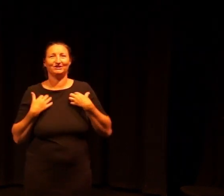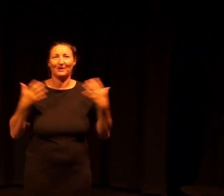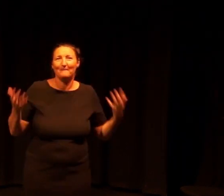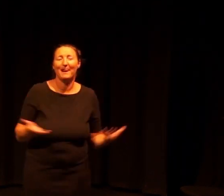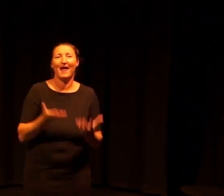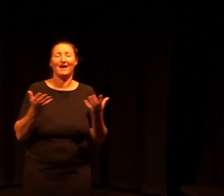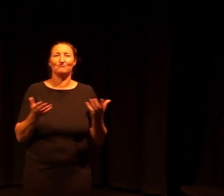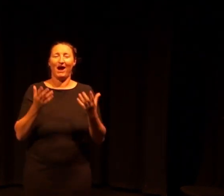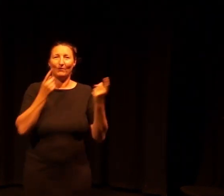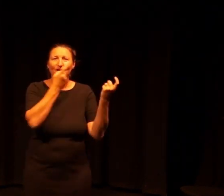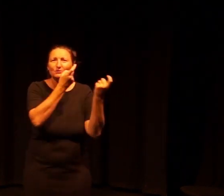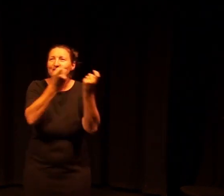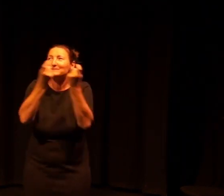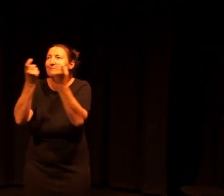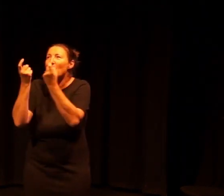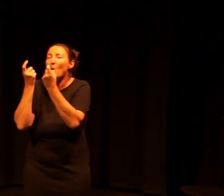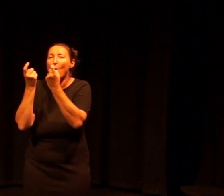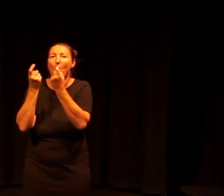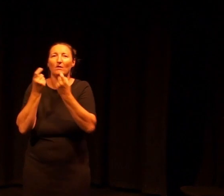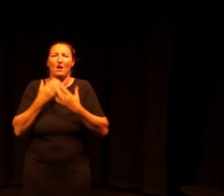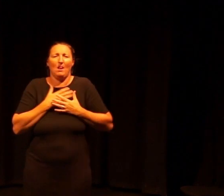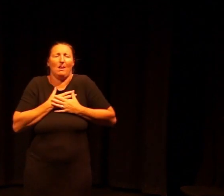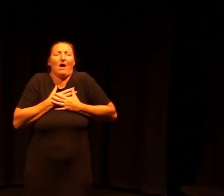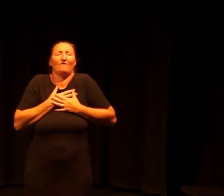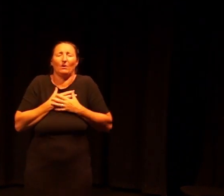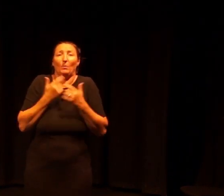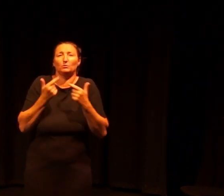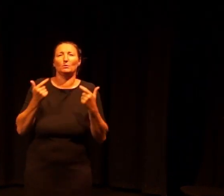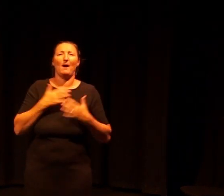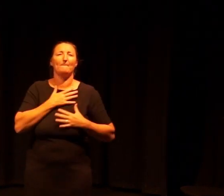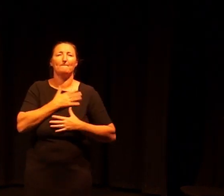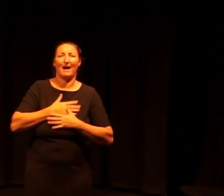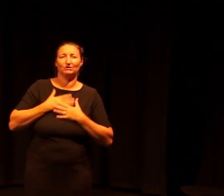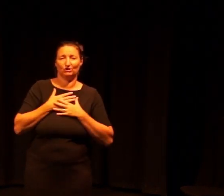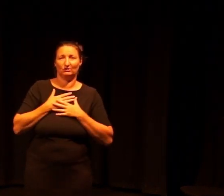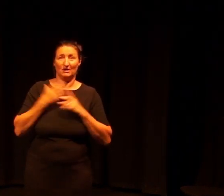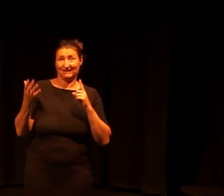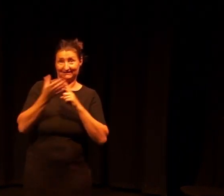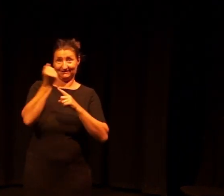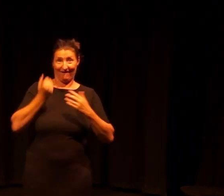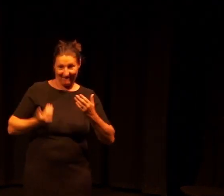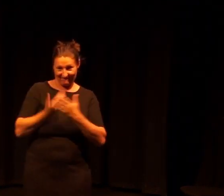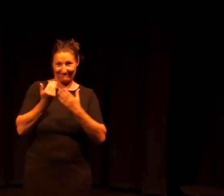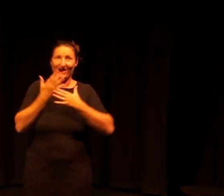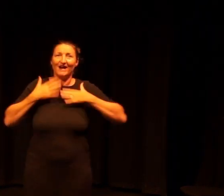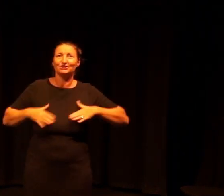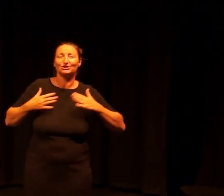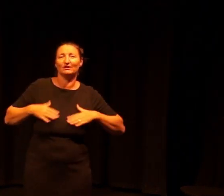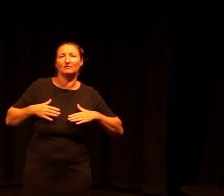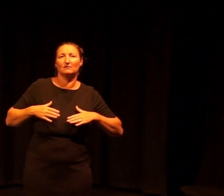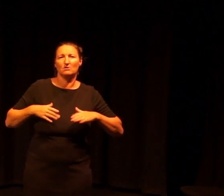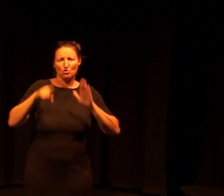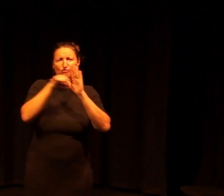explored, loving with too much passion, rediscovering our own fashion, rules and